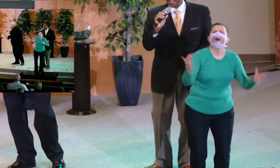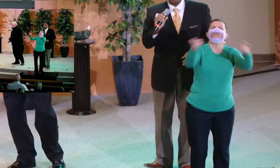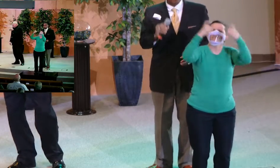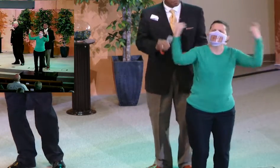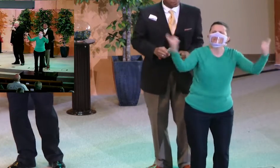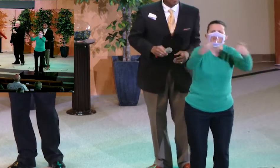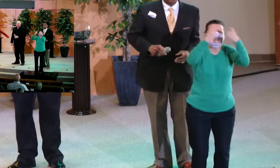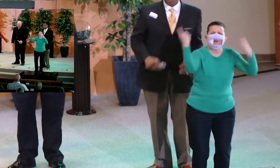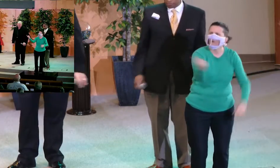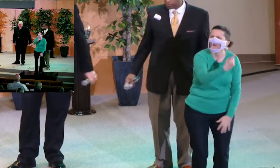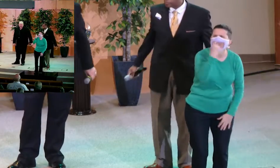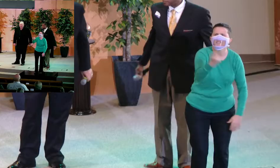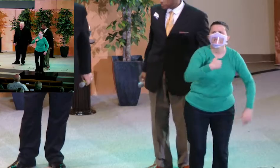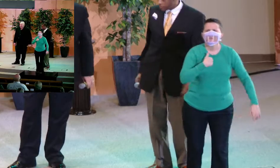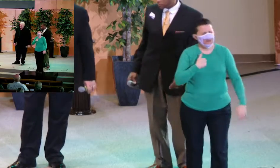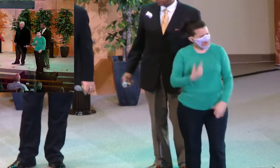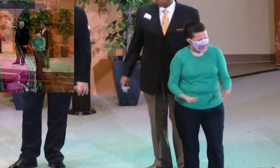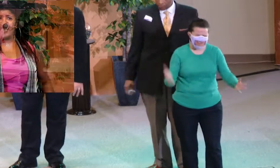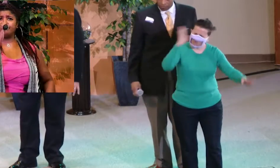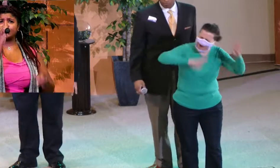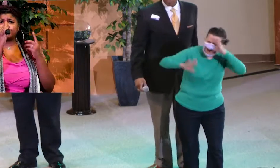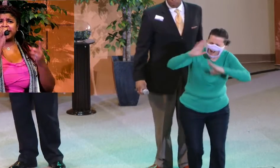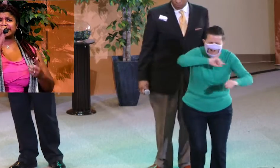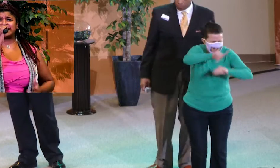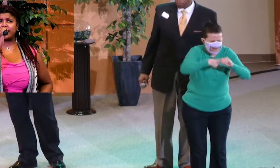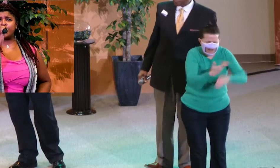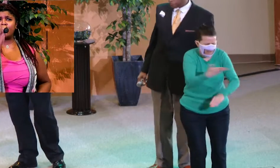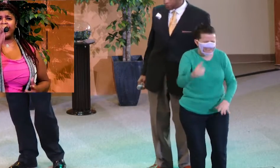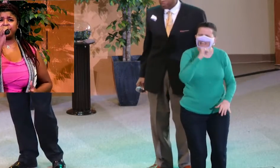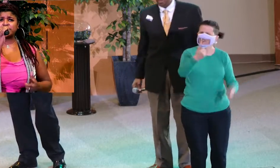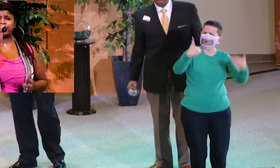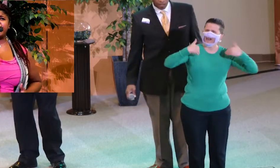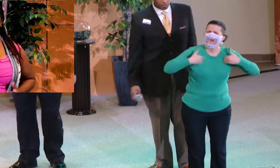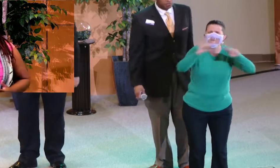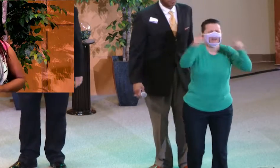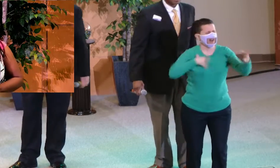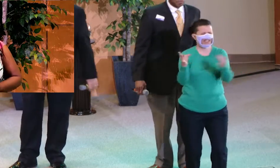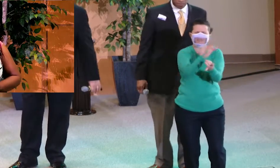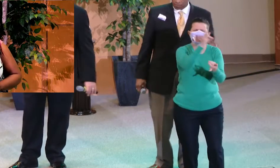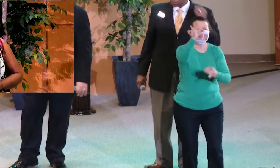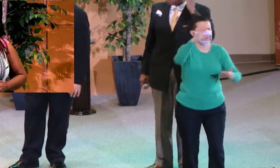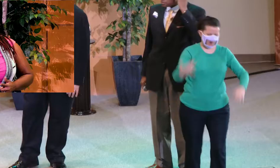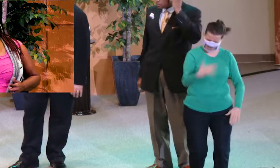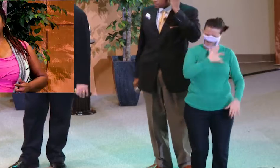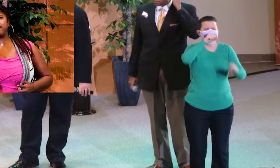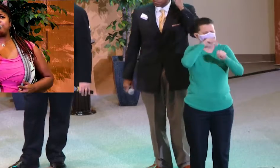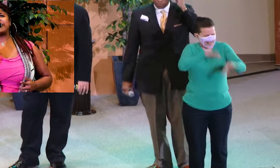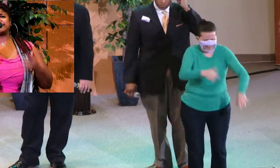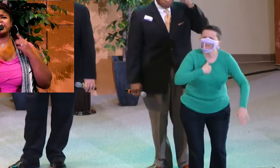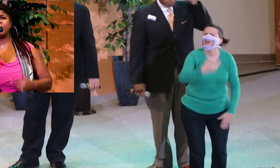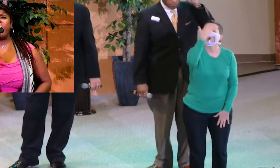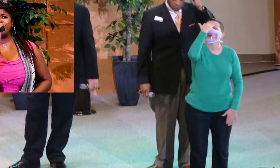hour. I'm not worrying about material things I don't have. I'm just blessed because I know that the Spirit is there. I know that